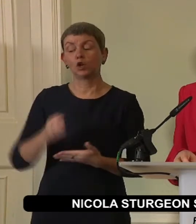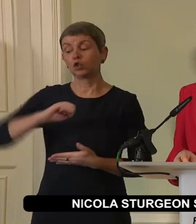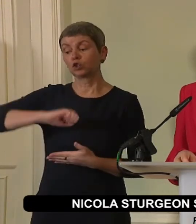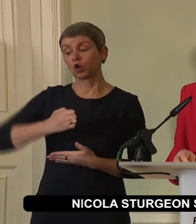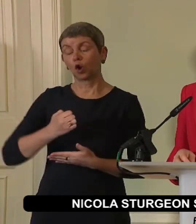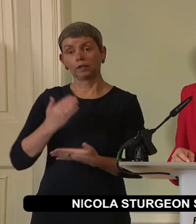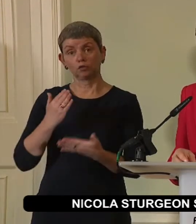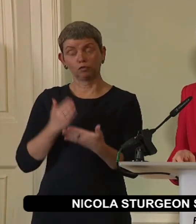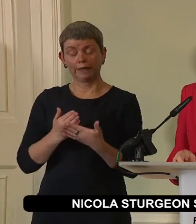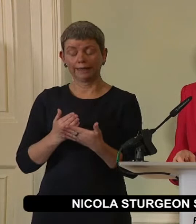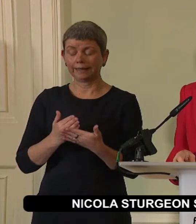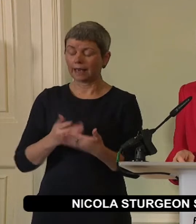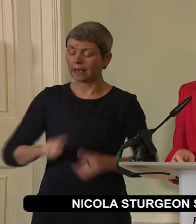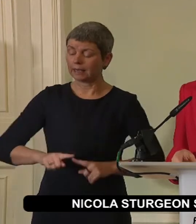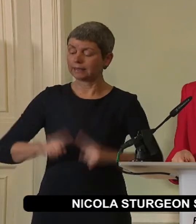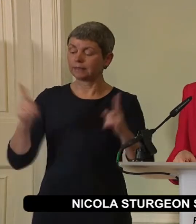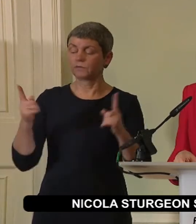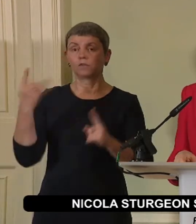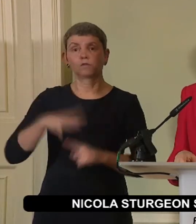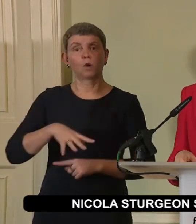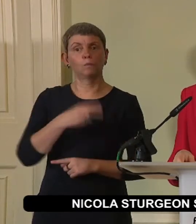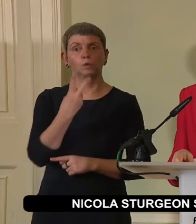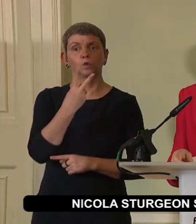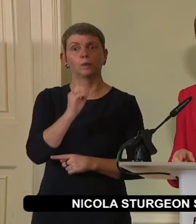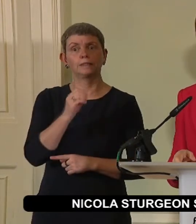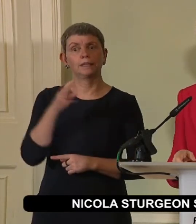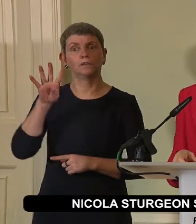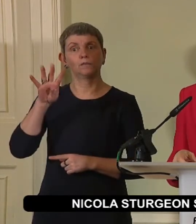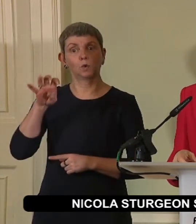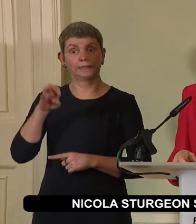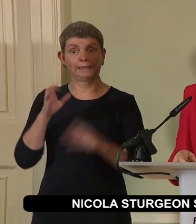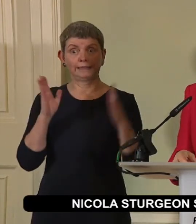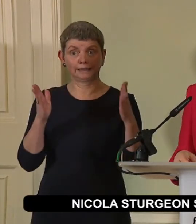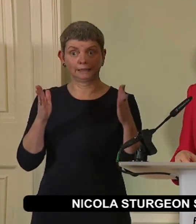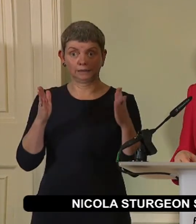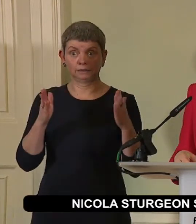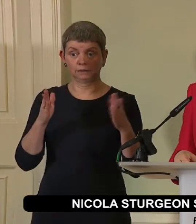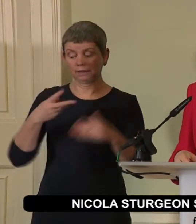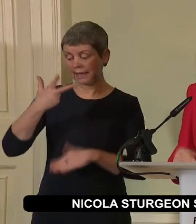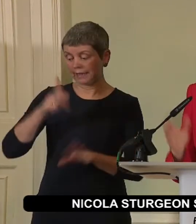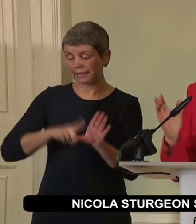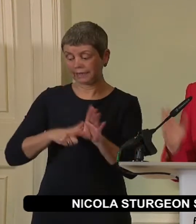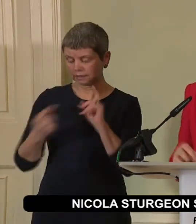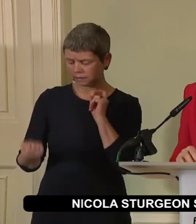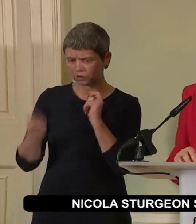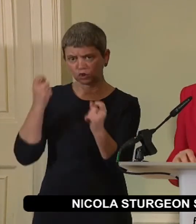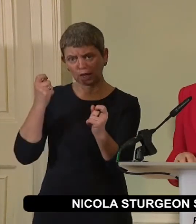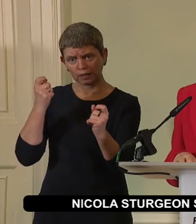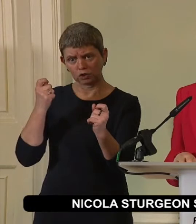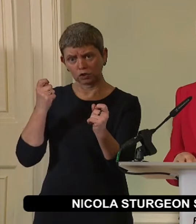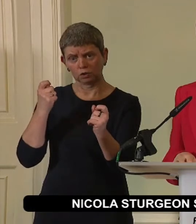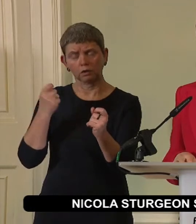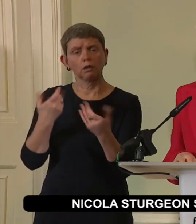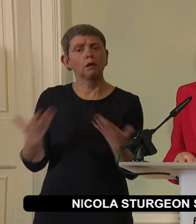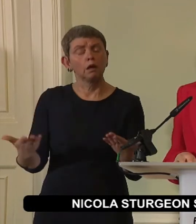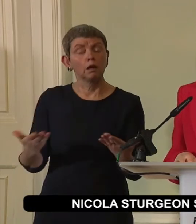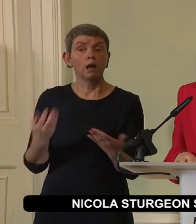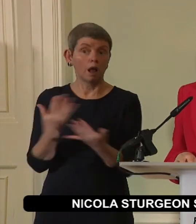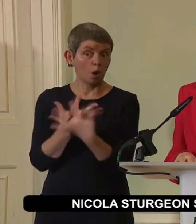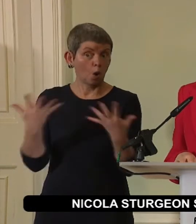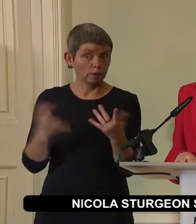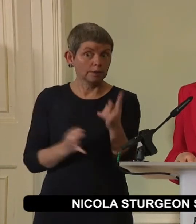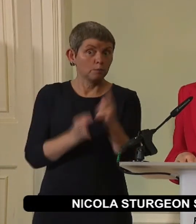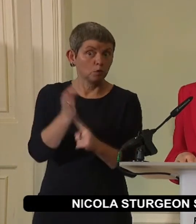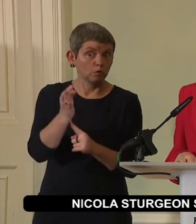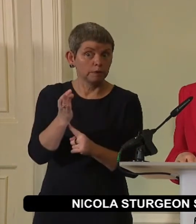since 2014, and in so many ways, it is changed for the better. Young people from deprived backgrounds